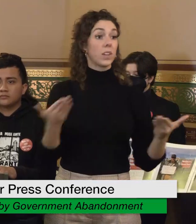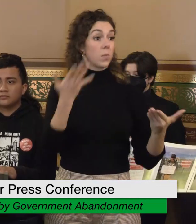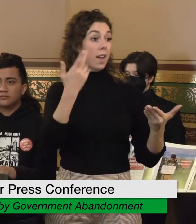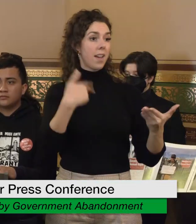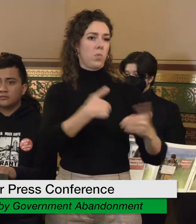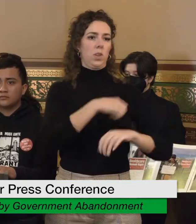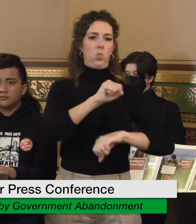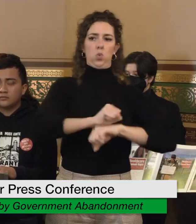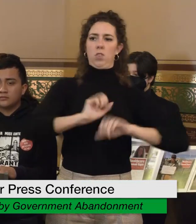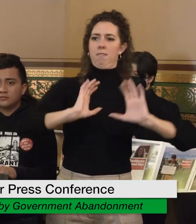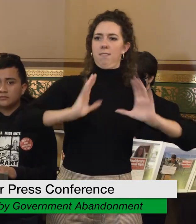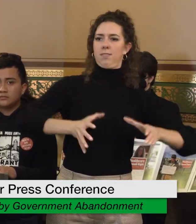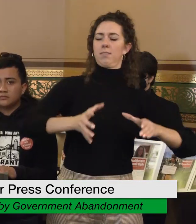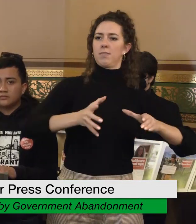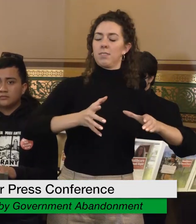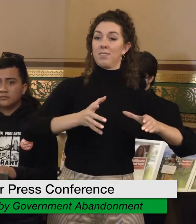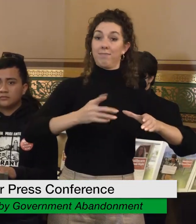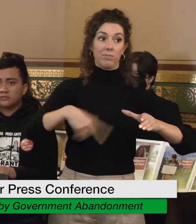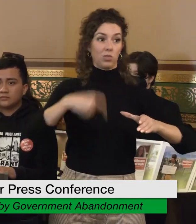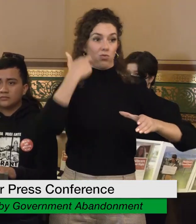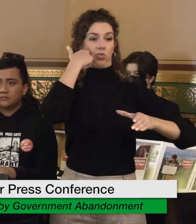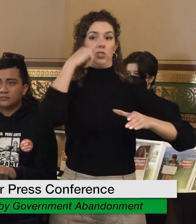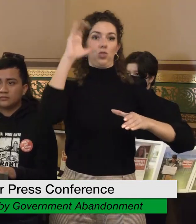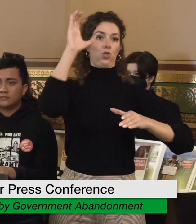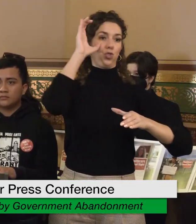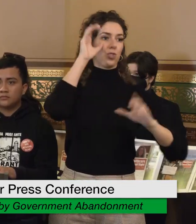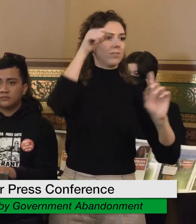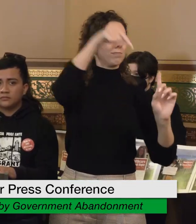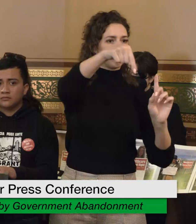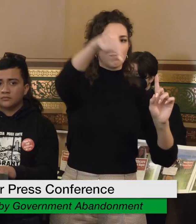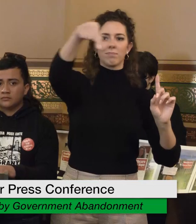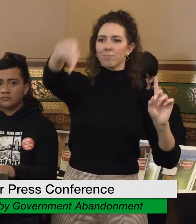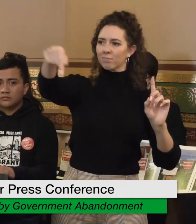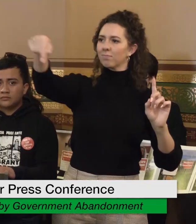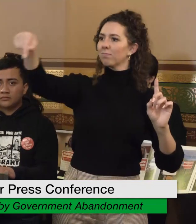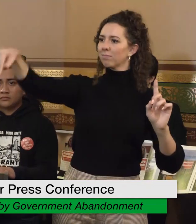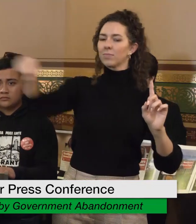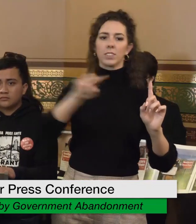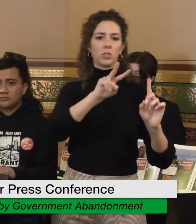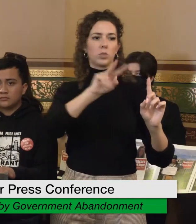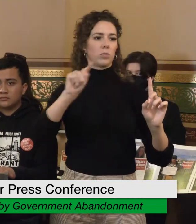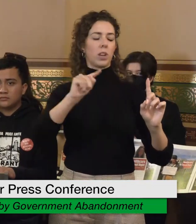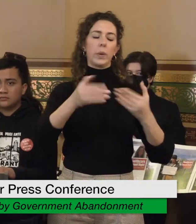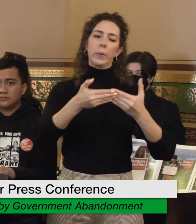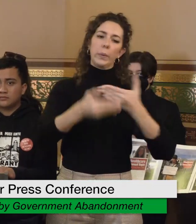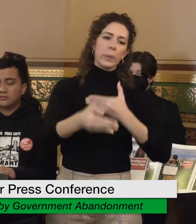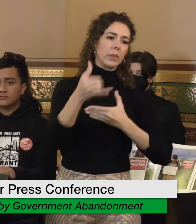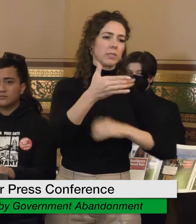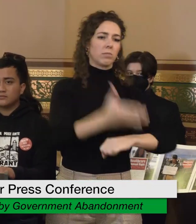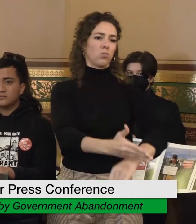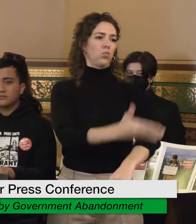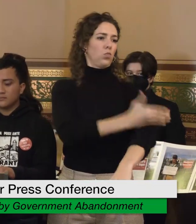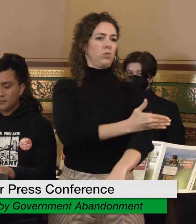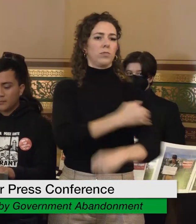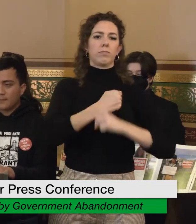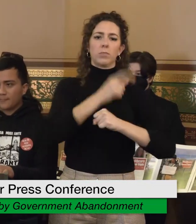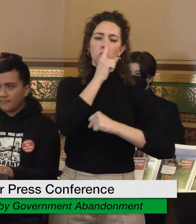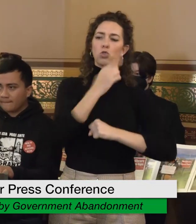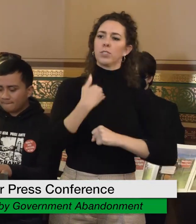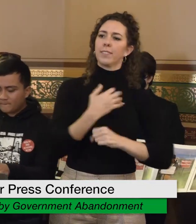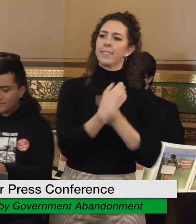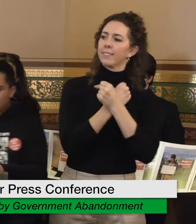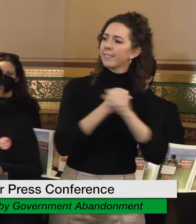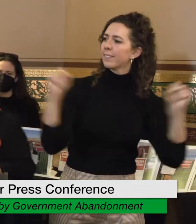to speak up because, as you heard from my colleagues around the room, Vermont has a lot of work to do to ensure our health, our safety, and our dignity.